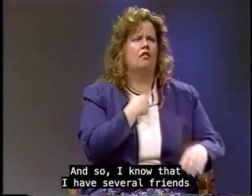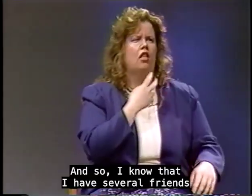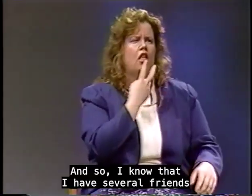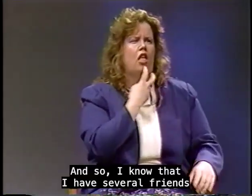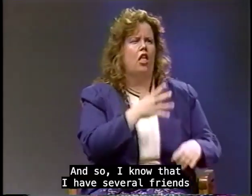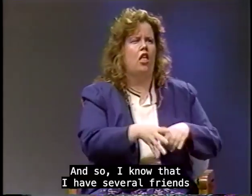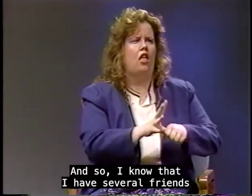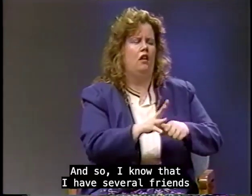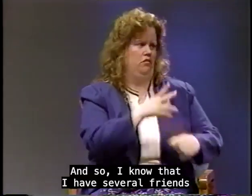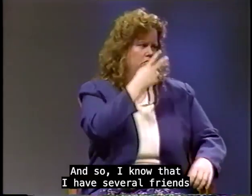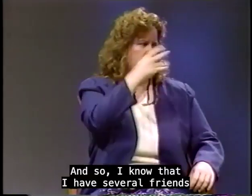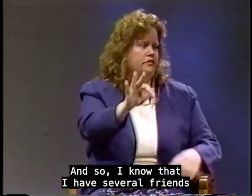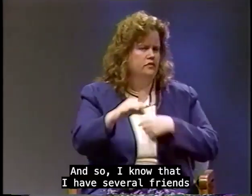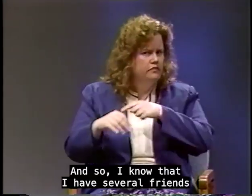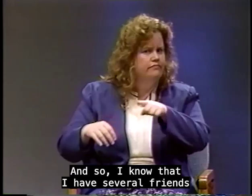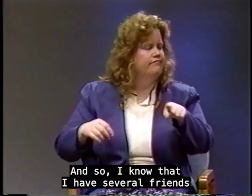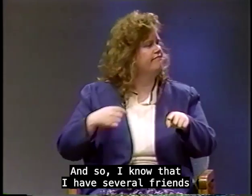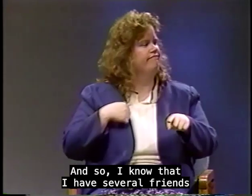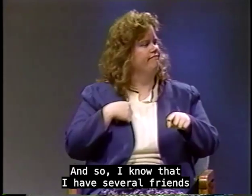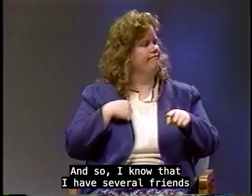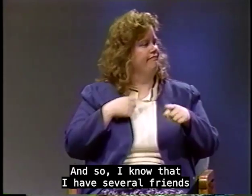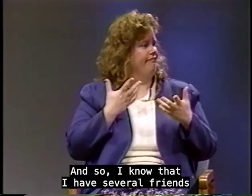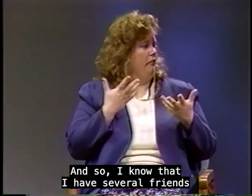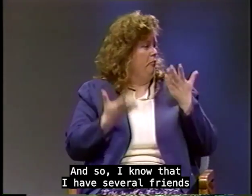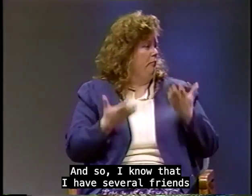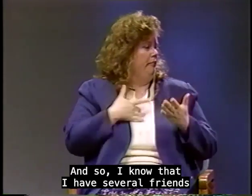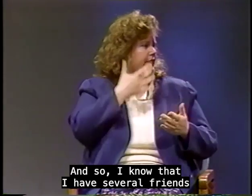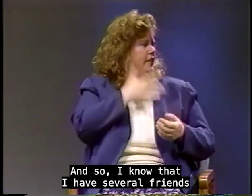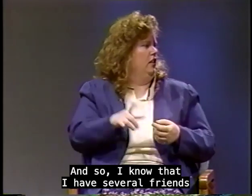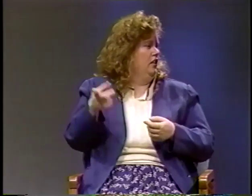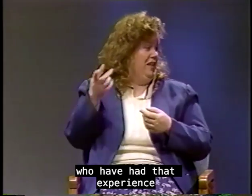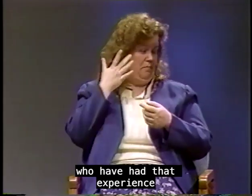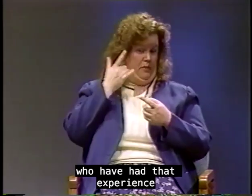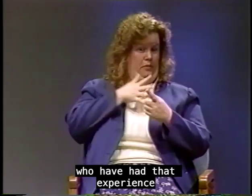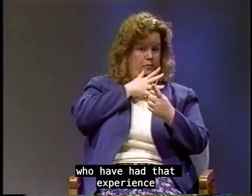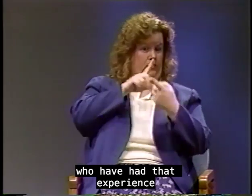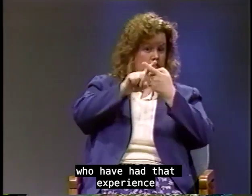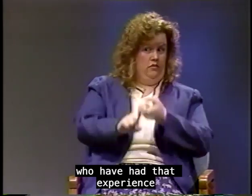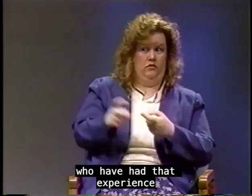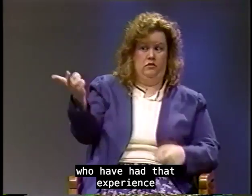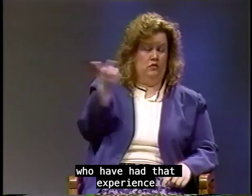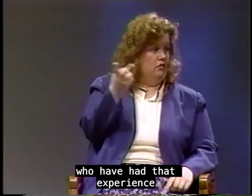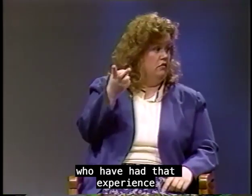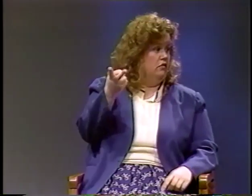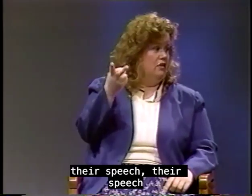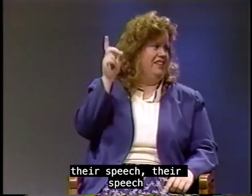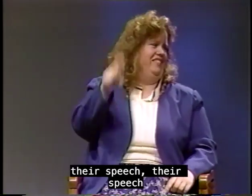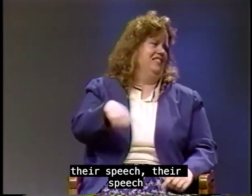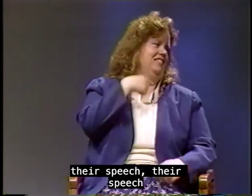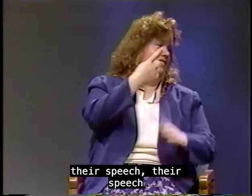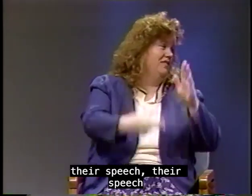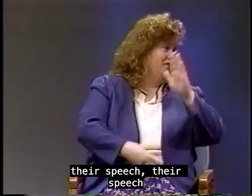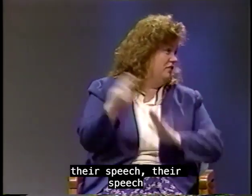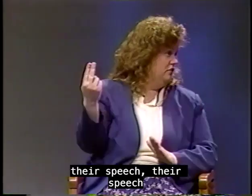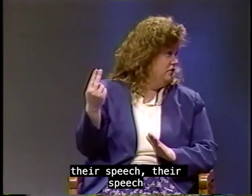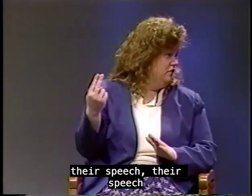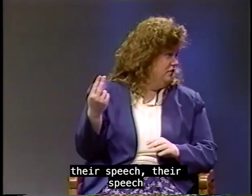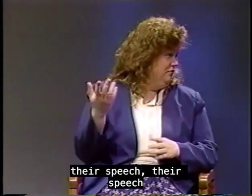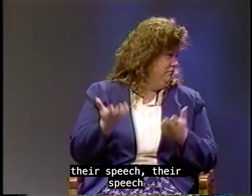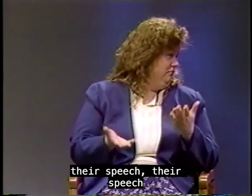And so I know that I have several friends who have had that experience where they've been told that their speech is very